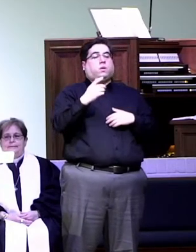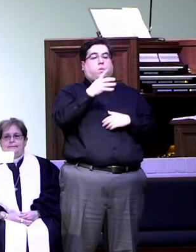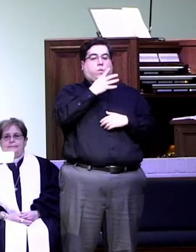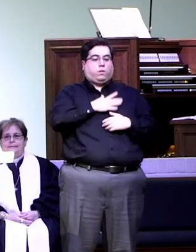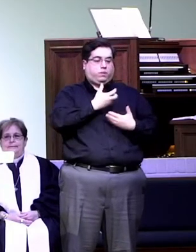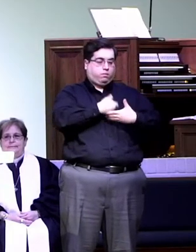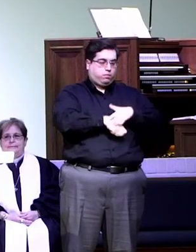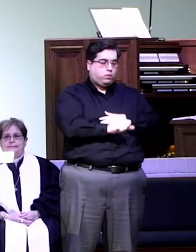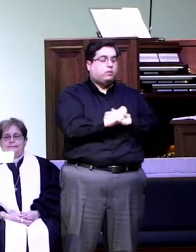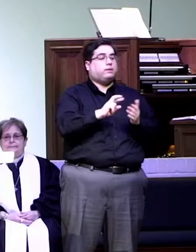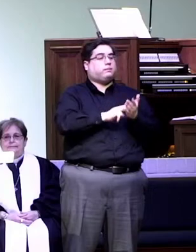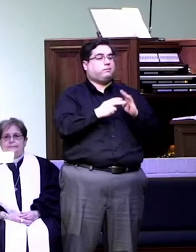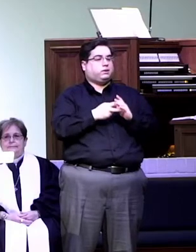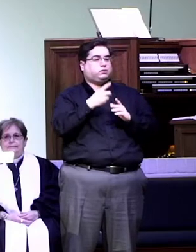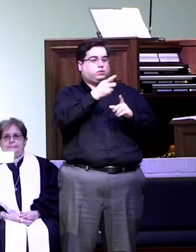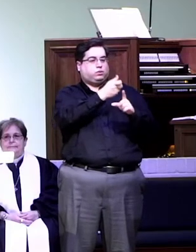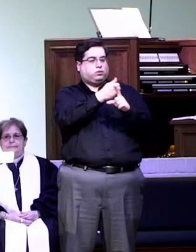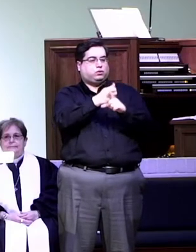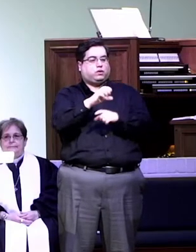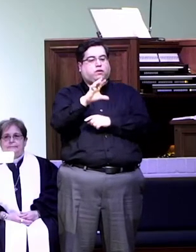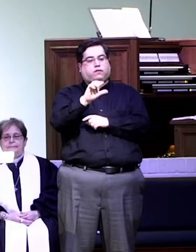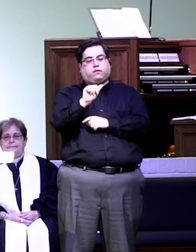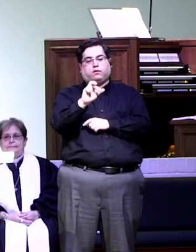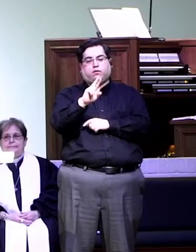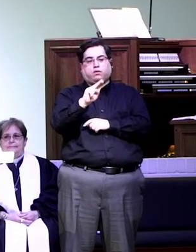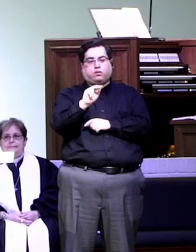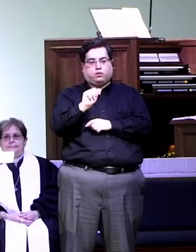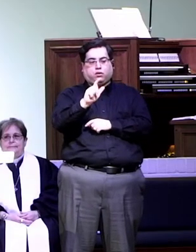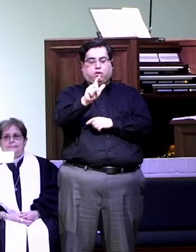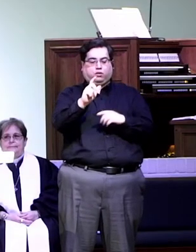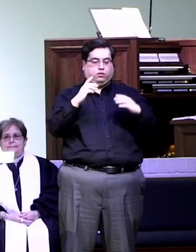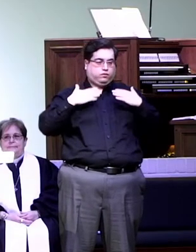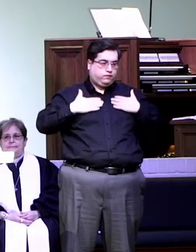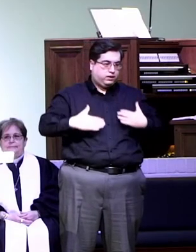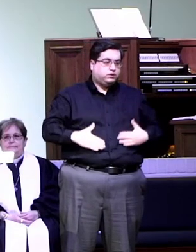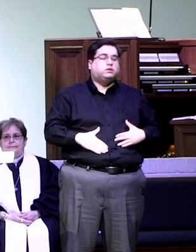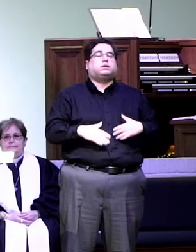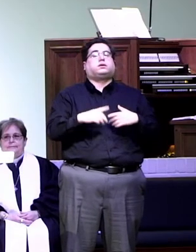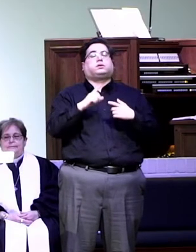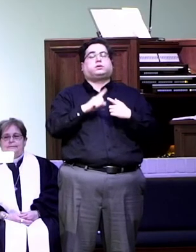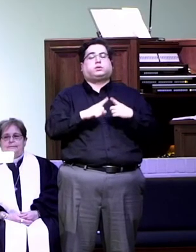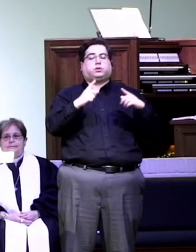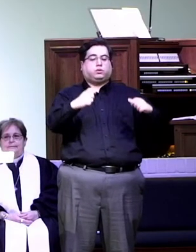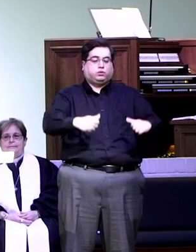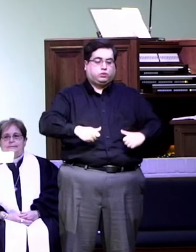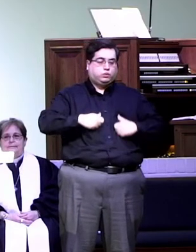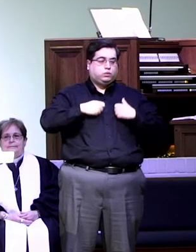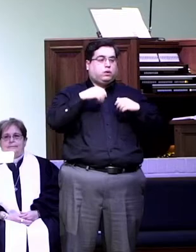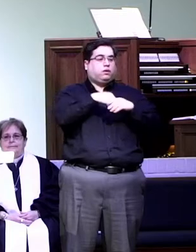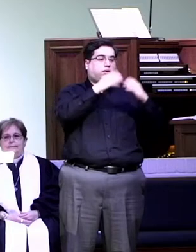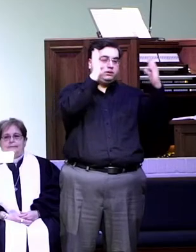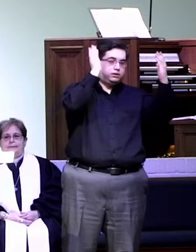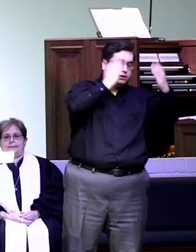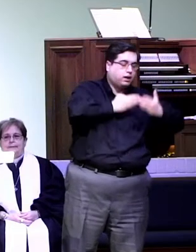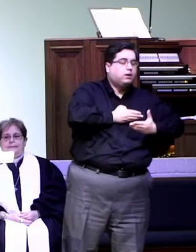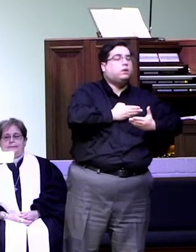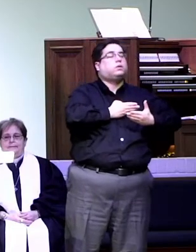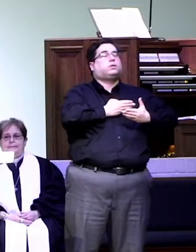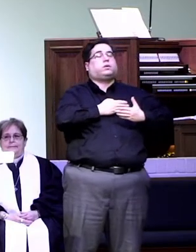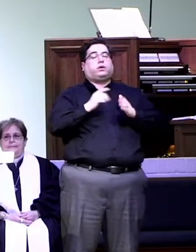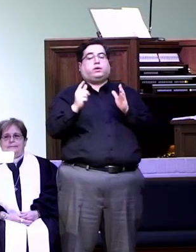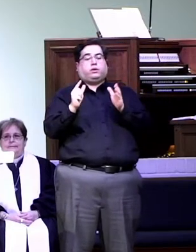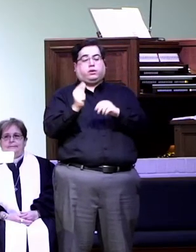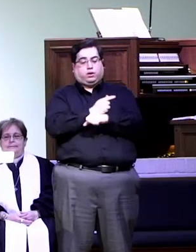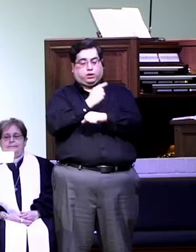to be carnal, fleshly, to dwell in shadow. The Gospels remind us continually